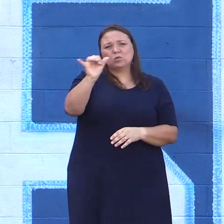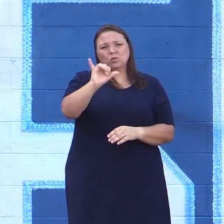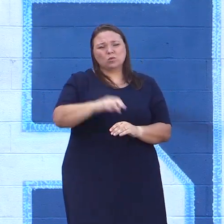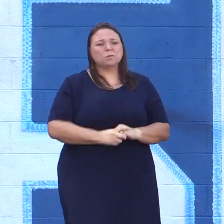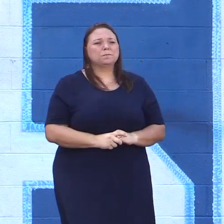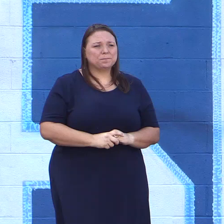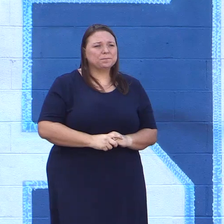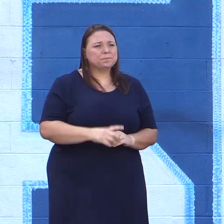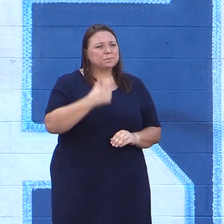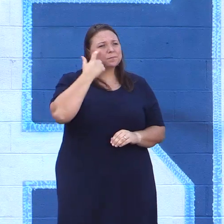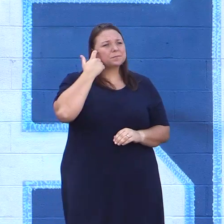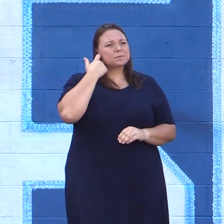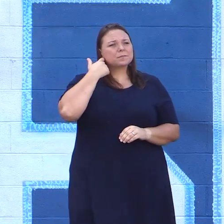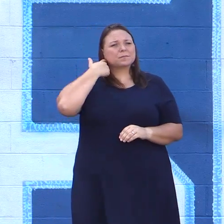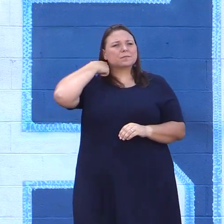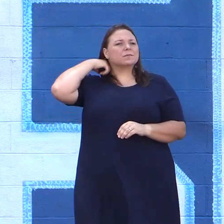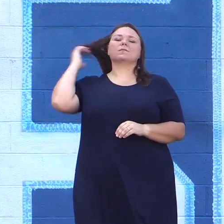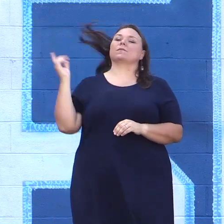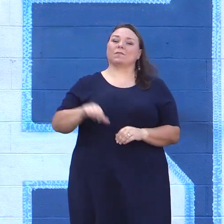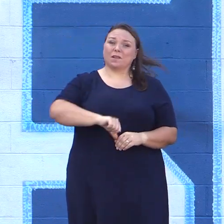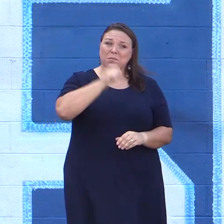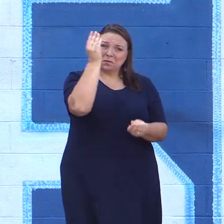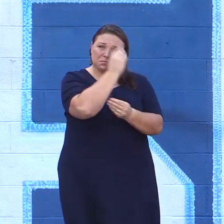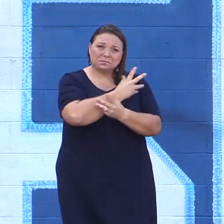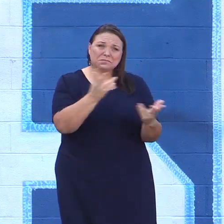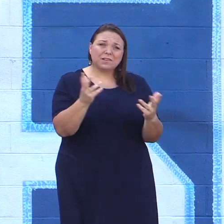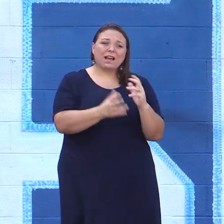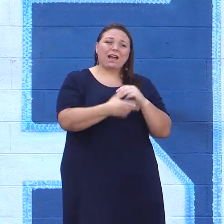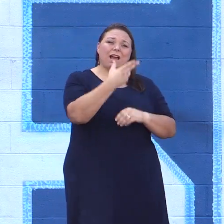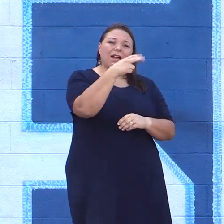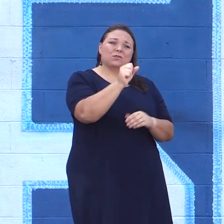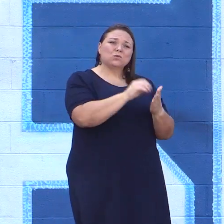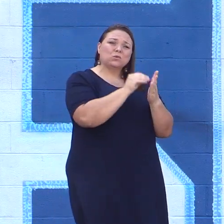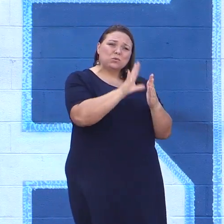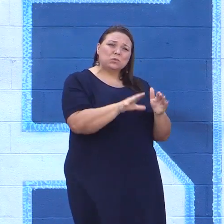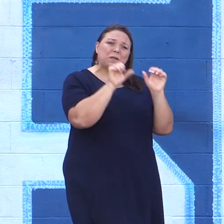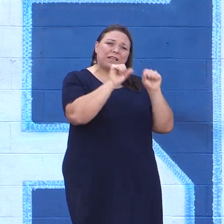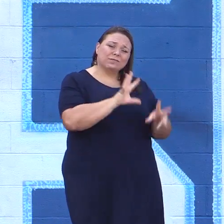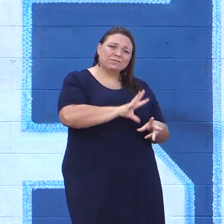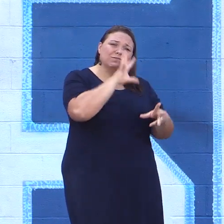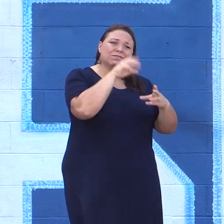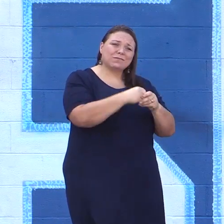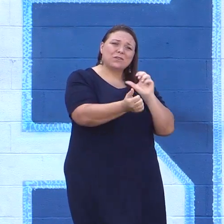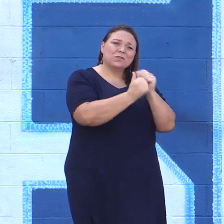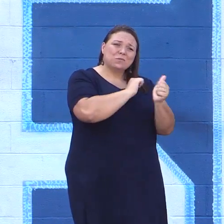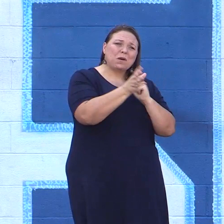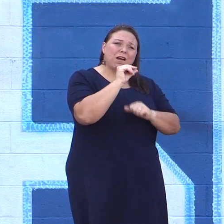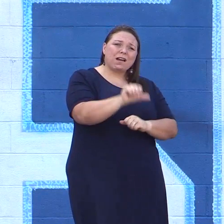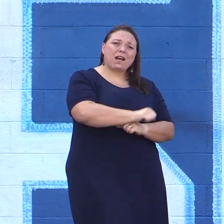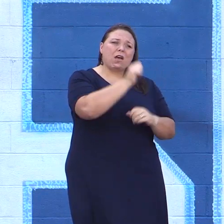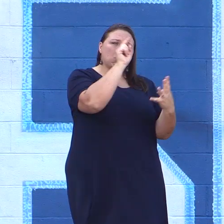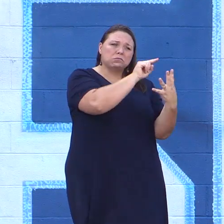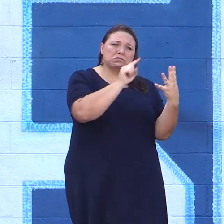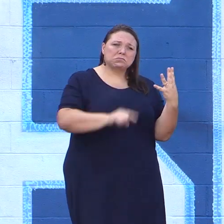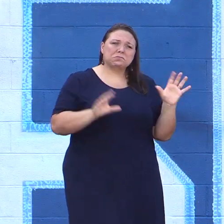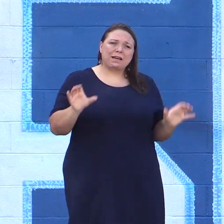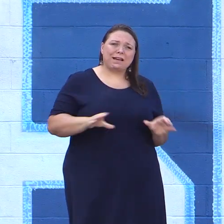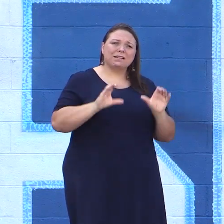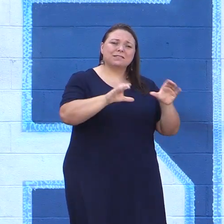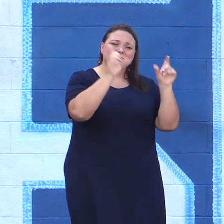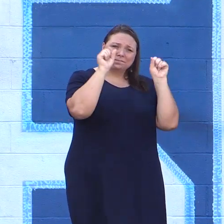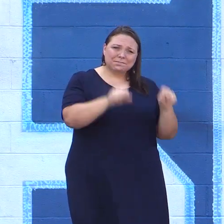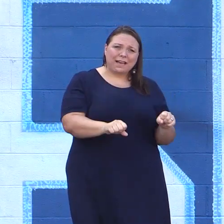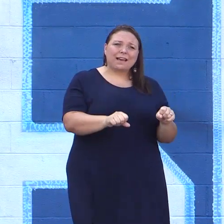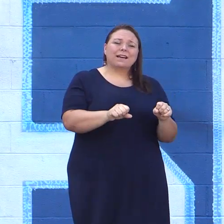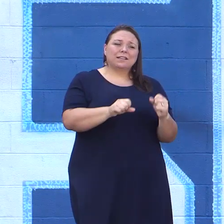soon. I'm proud to be able to say that high school students will be able to participate in sports and other extracurricular activities